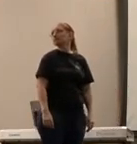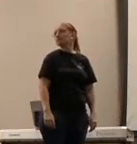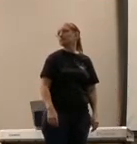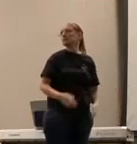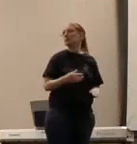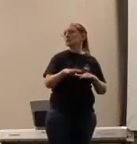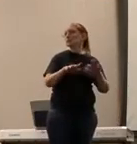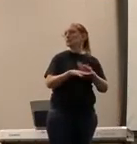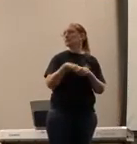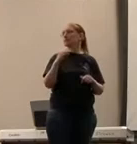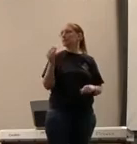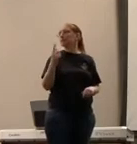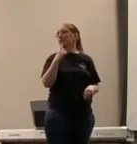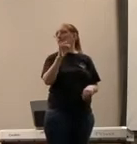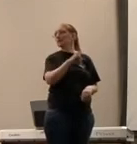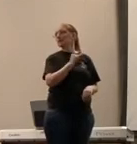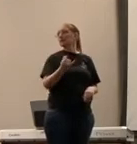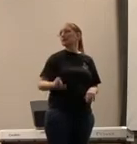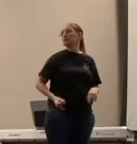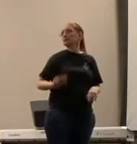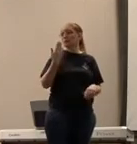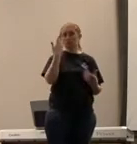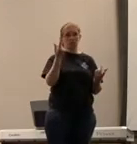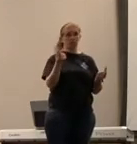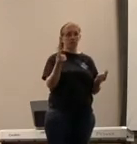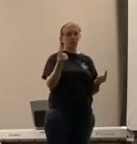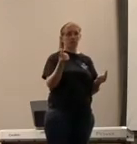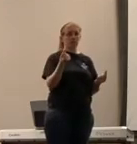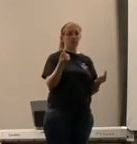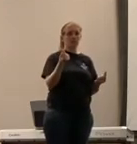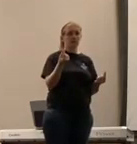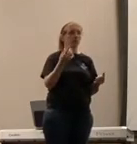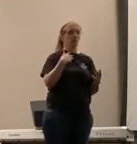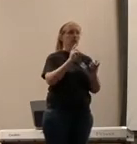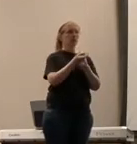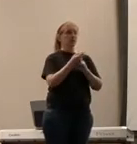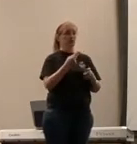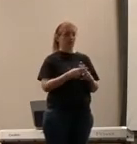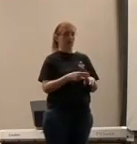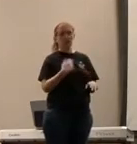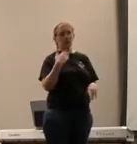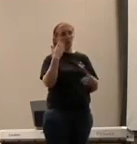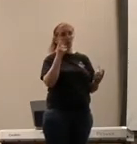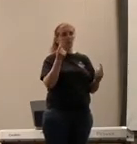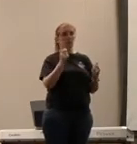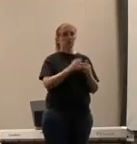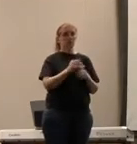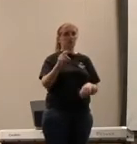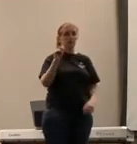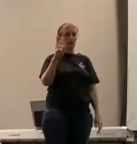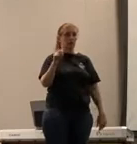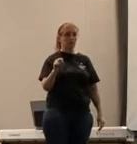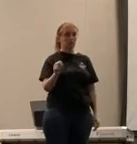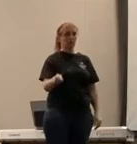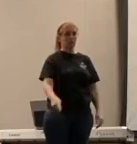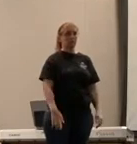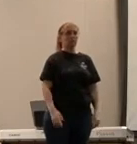as we're walking out, they're like, Jason, we don't know what to do. I'll change his name. I don't know what to do with Aaron.